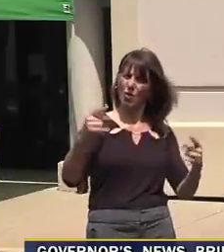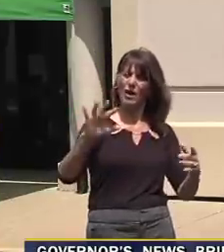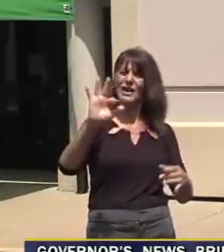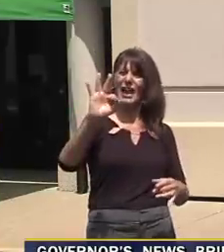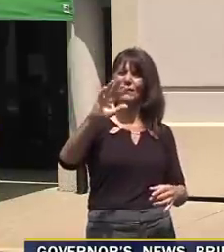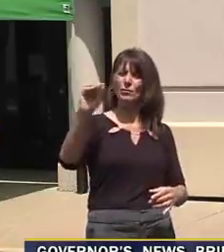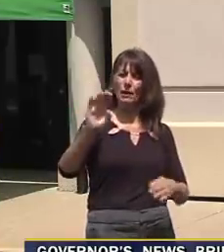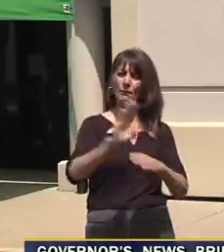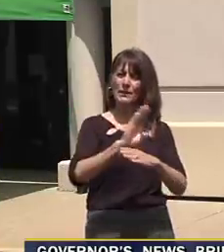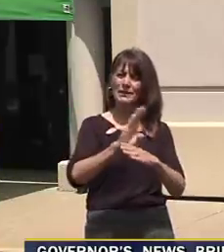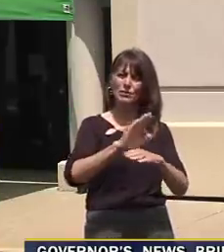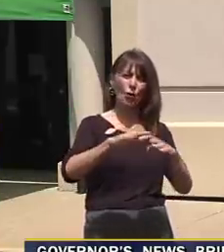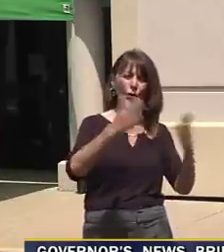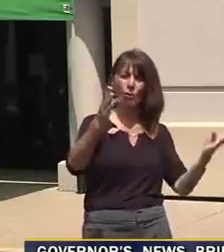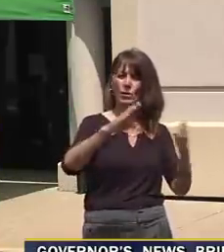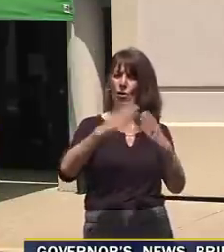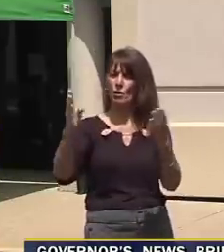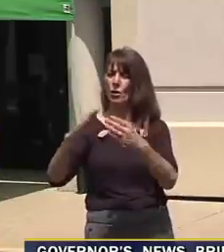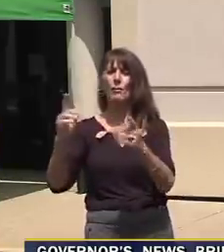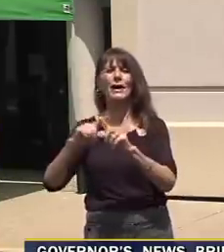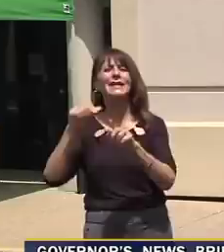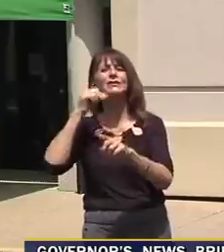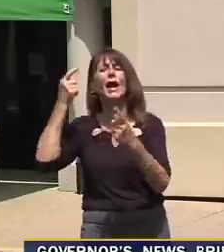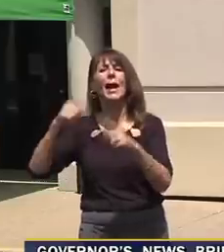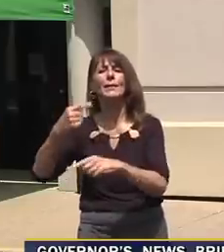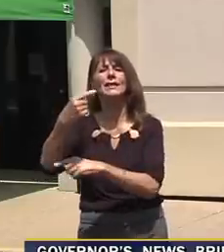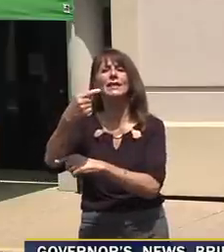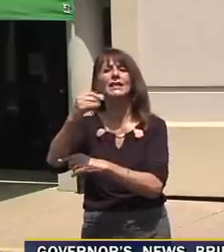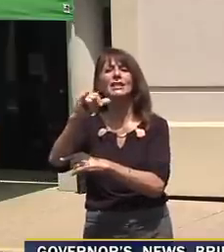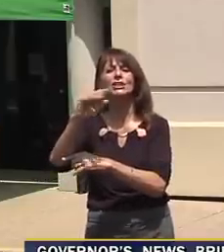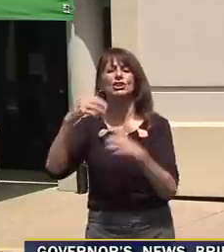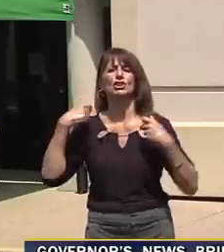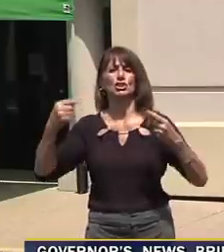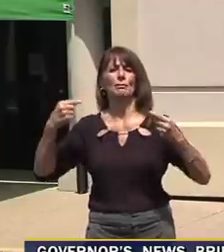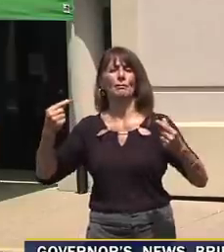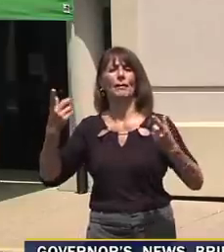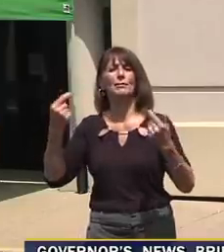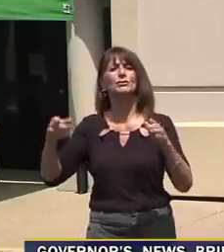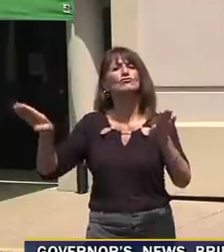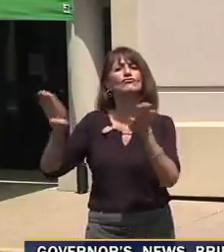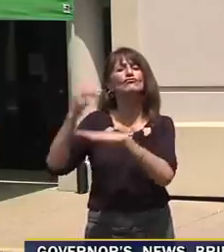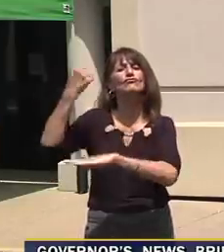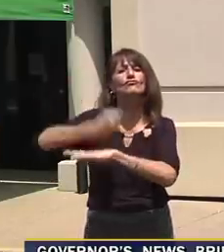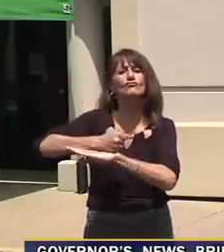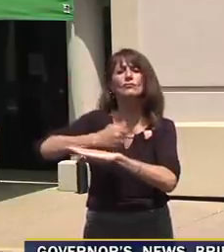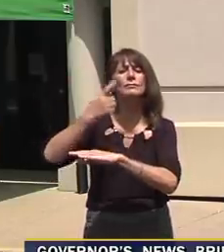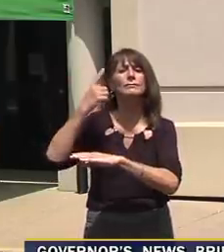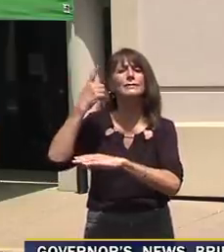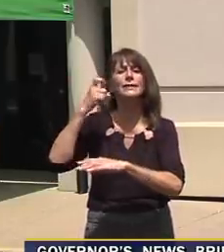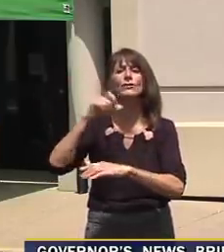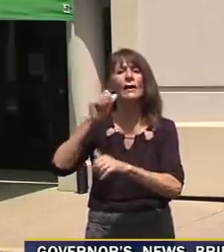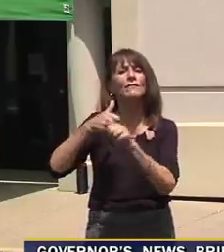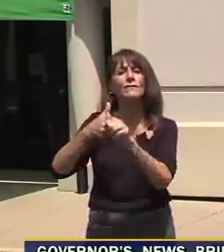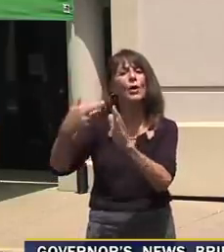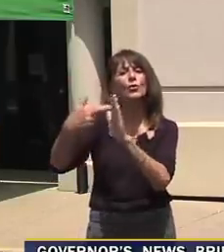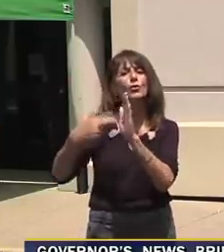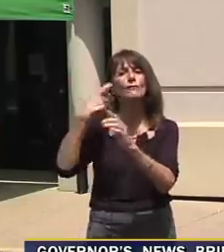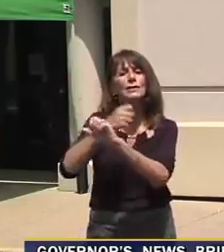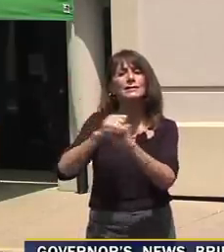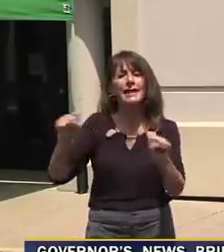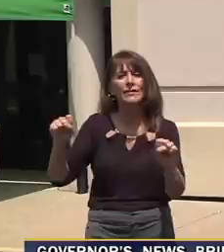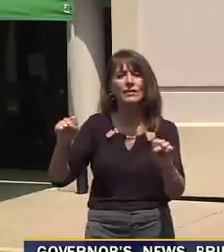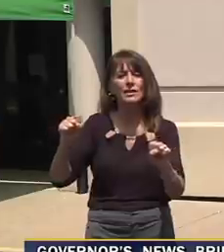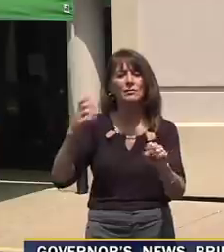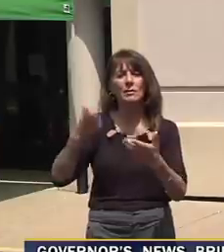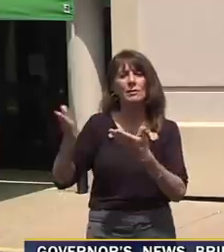95%, yesterday, Jim was by the health department, people following that. I don't know if it was intentional,